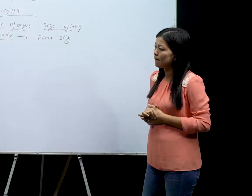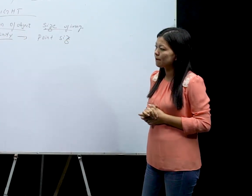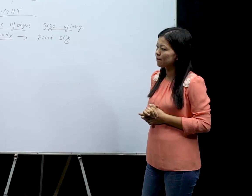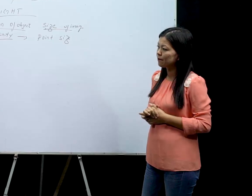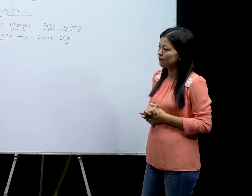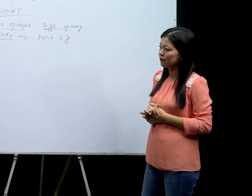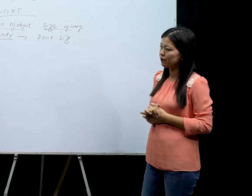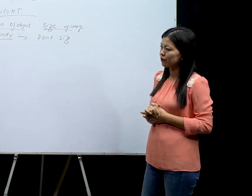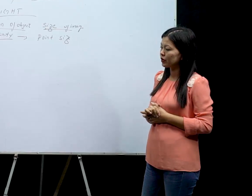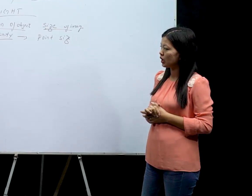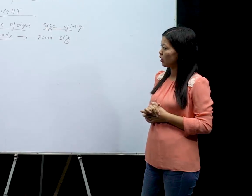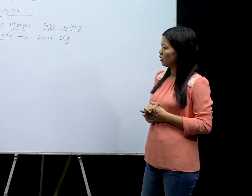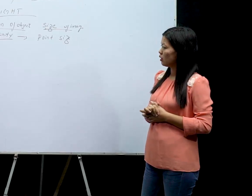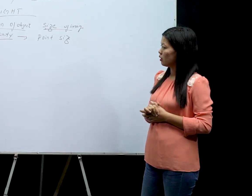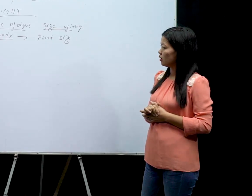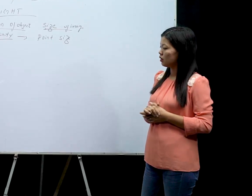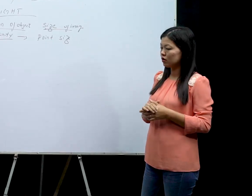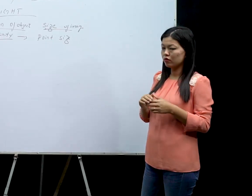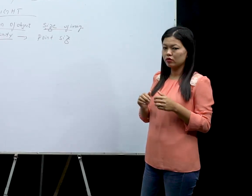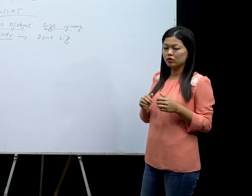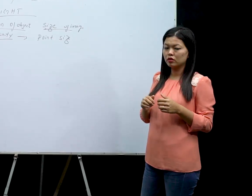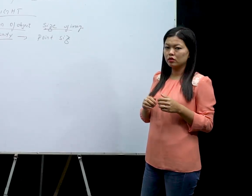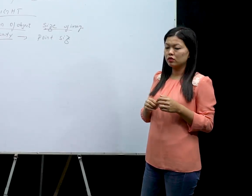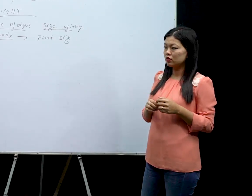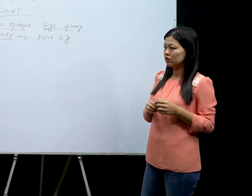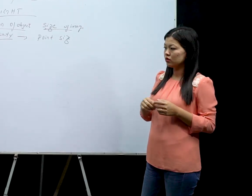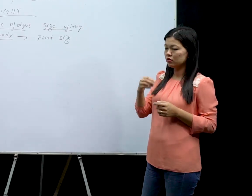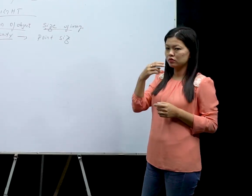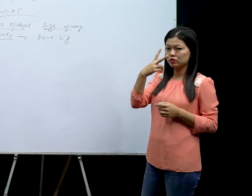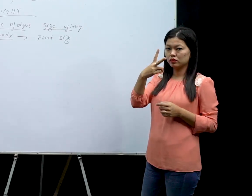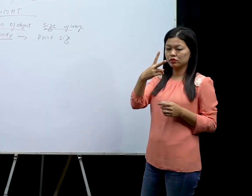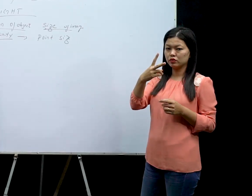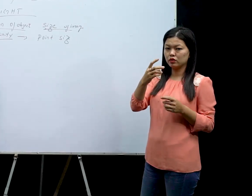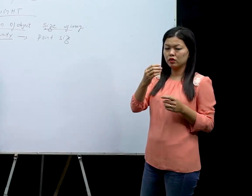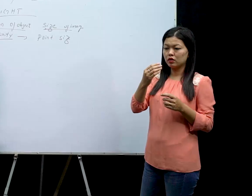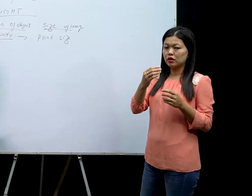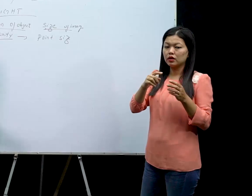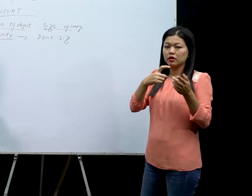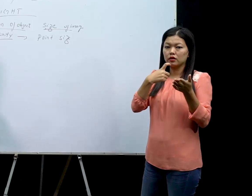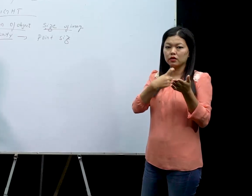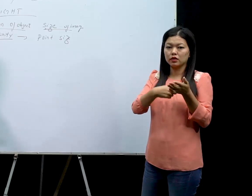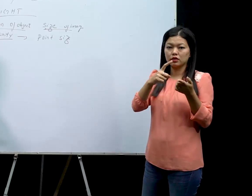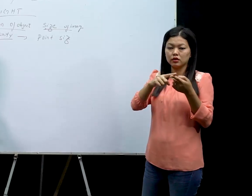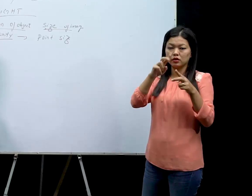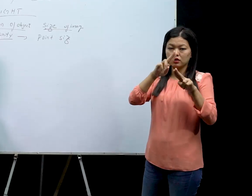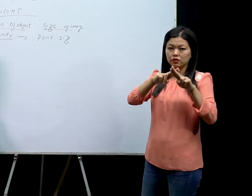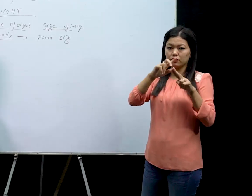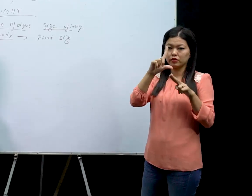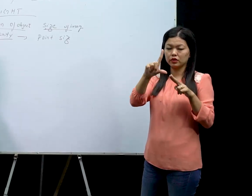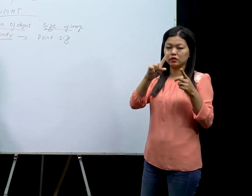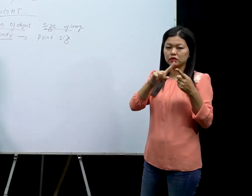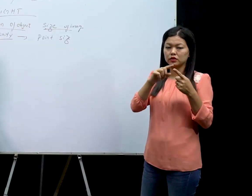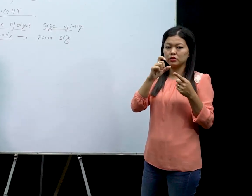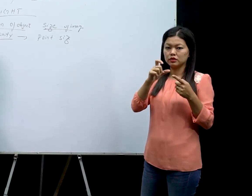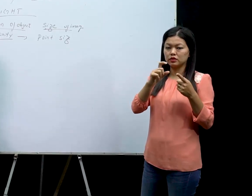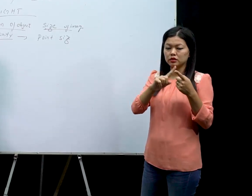we got the intersection. I told you that 2 reflected rays should coincide and should intersect